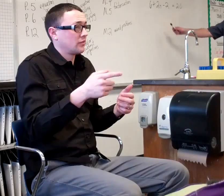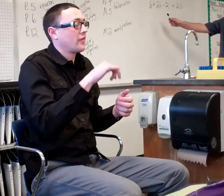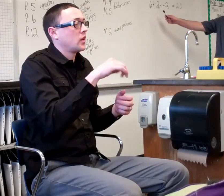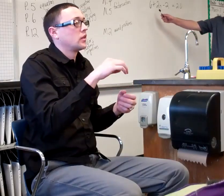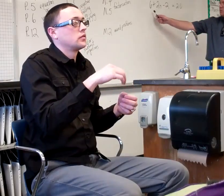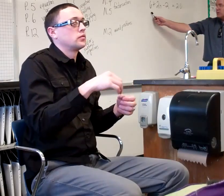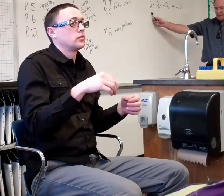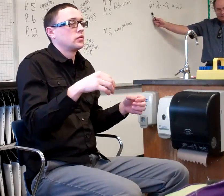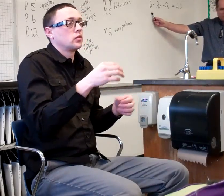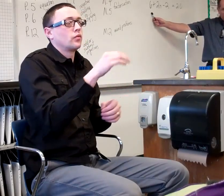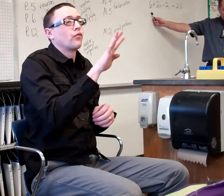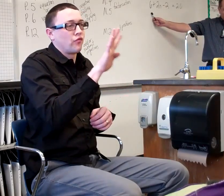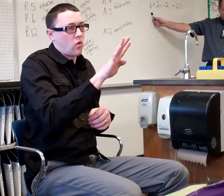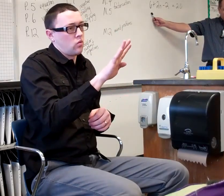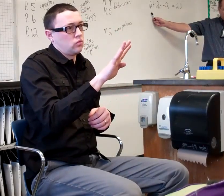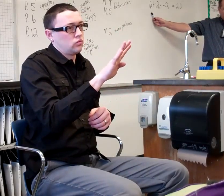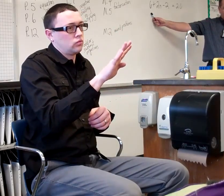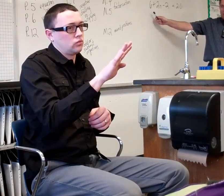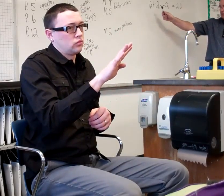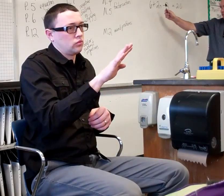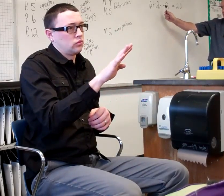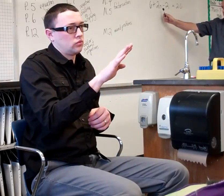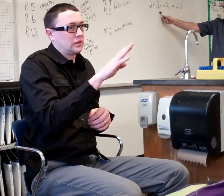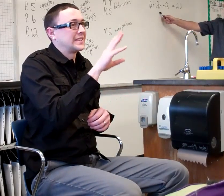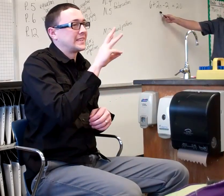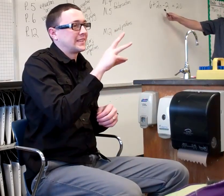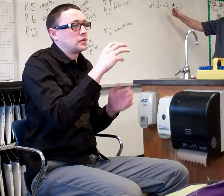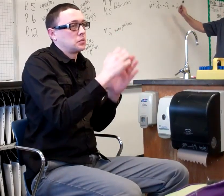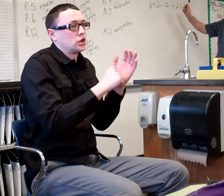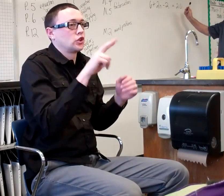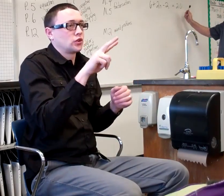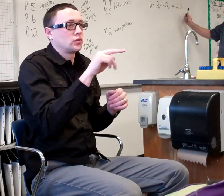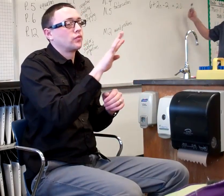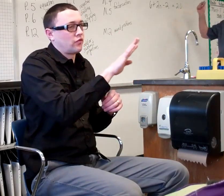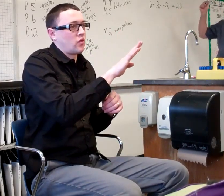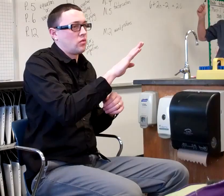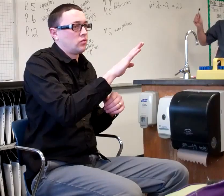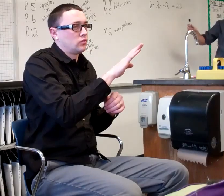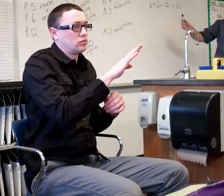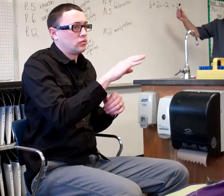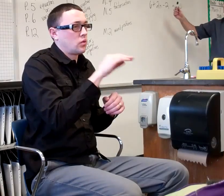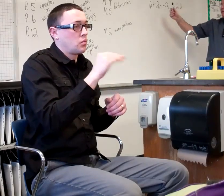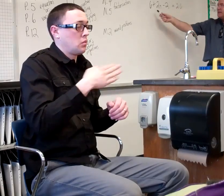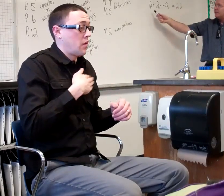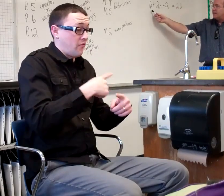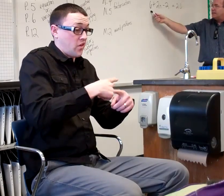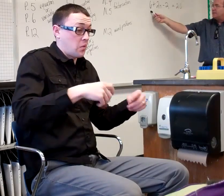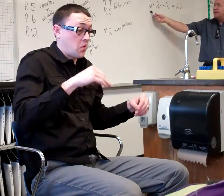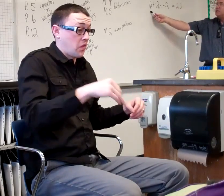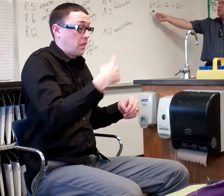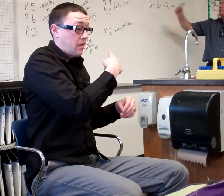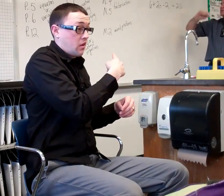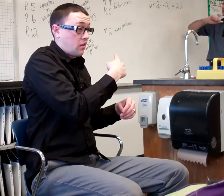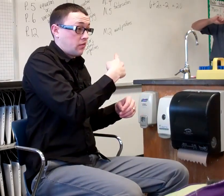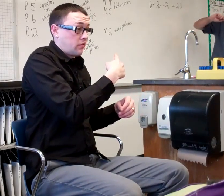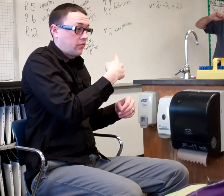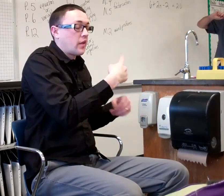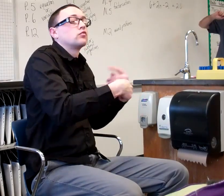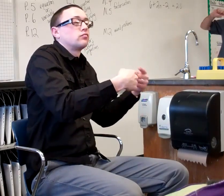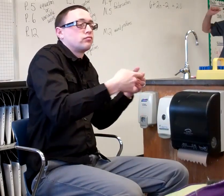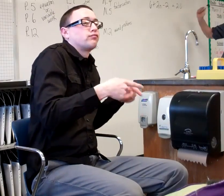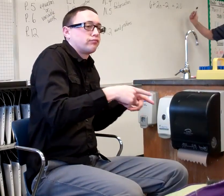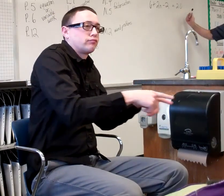I can put 4 here, and then put my variable there, and then continue. But if anybody took the